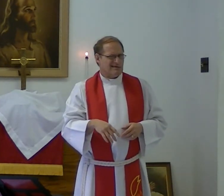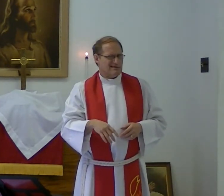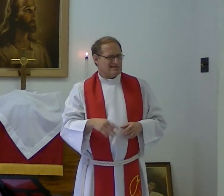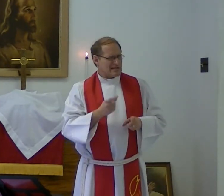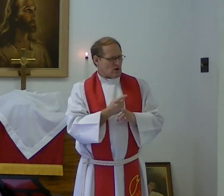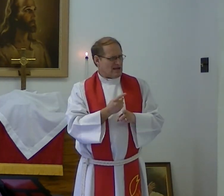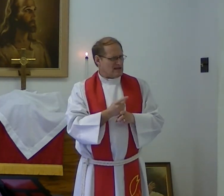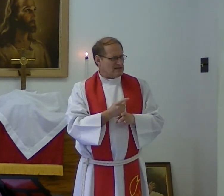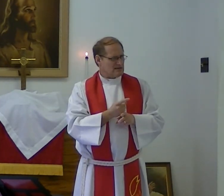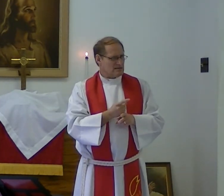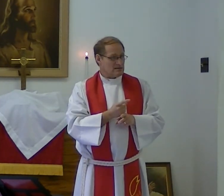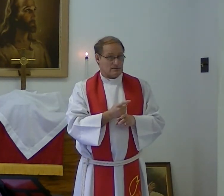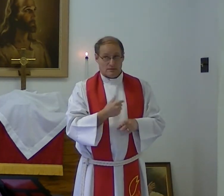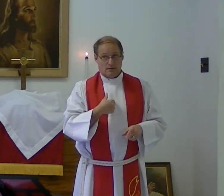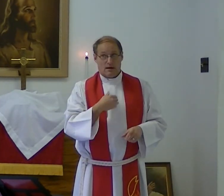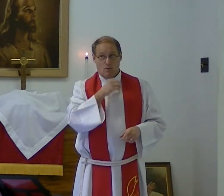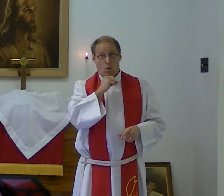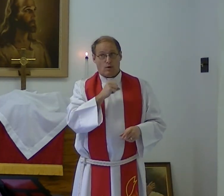Is that right? Cool.